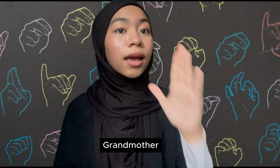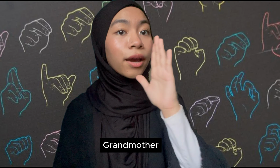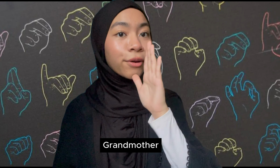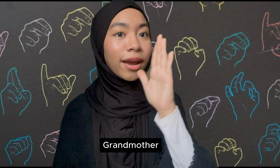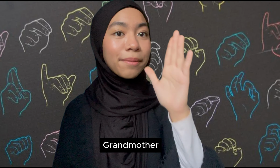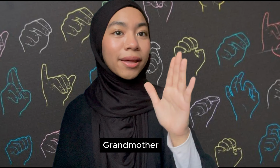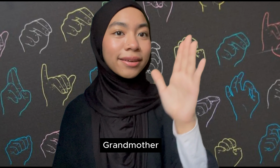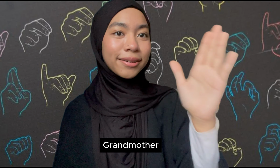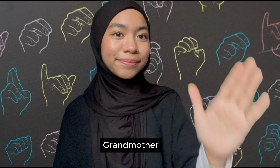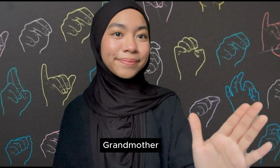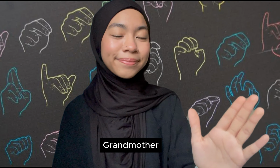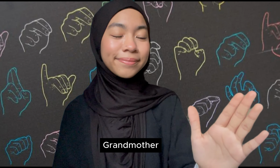Grandmother.